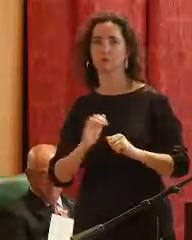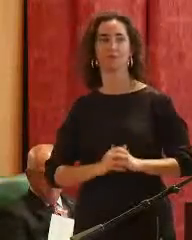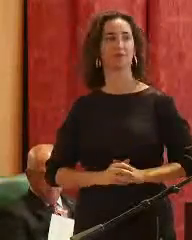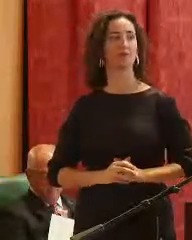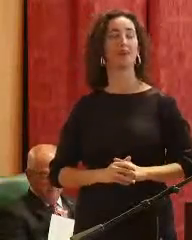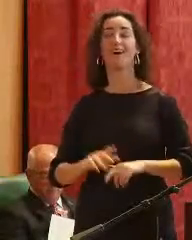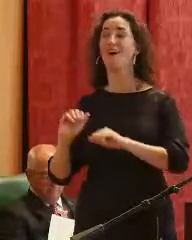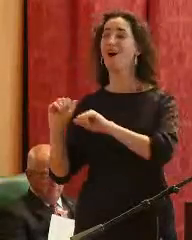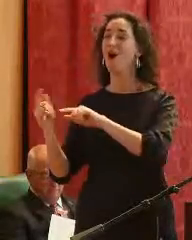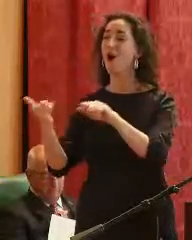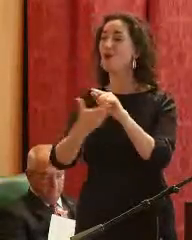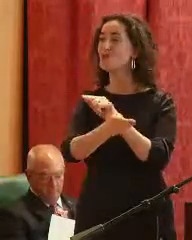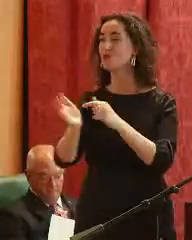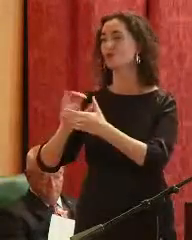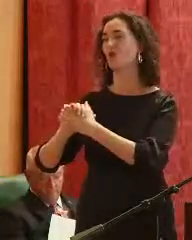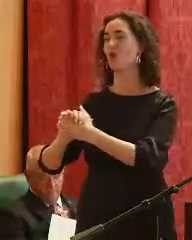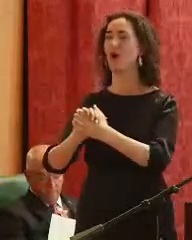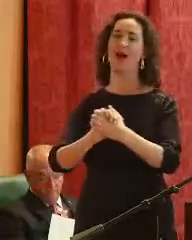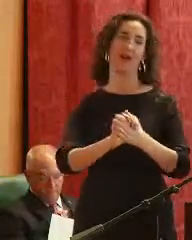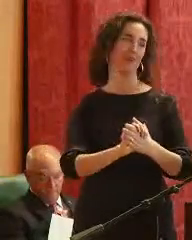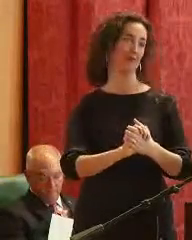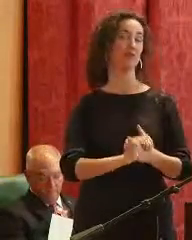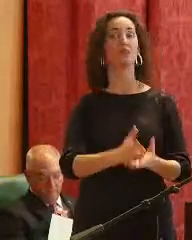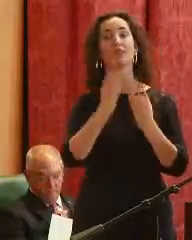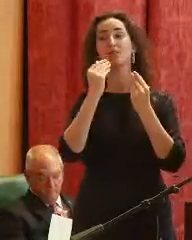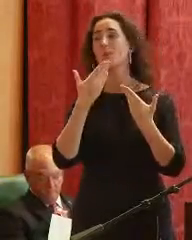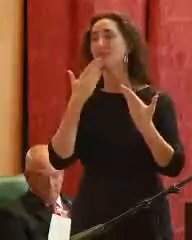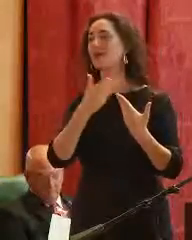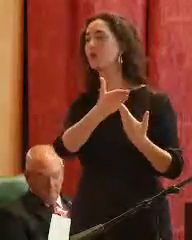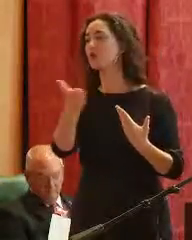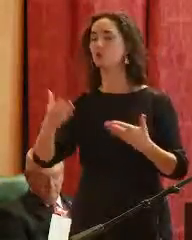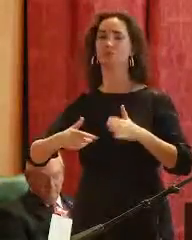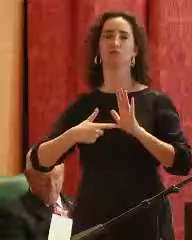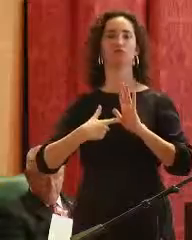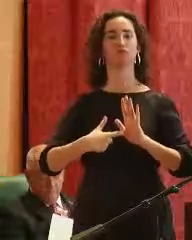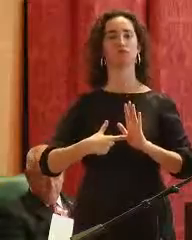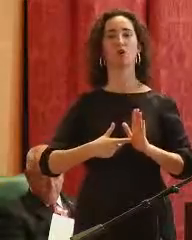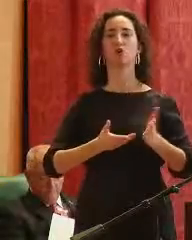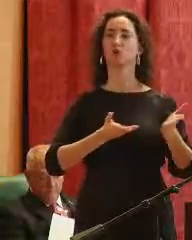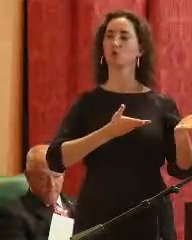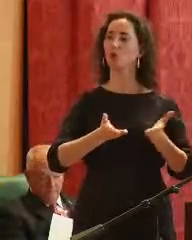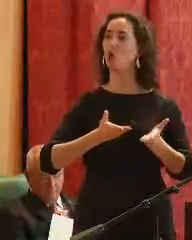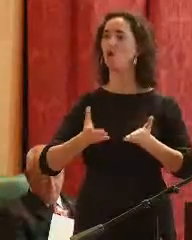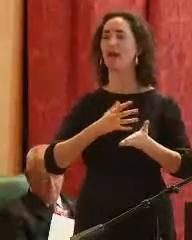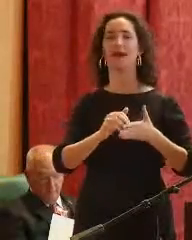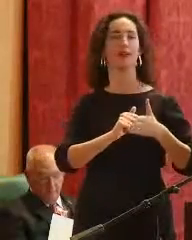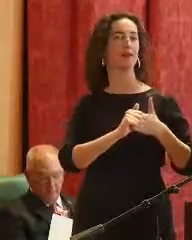Congratulations to all of you, and thank you for your example of service and leadership.